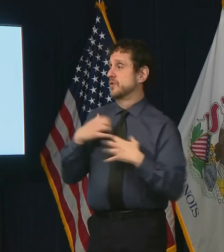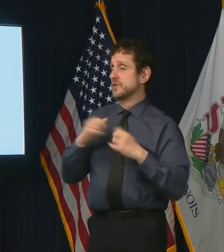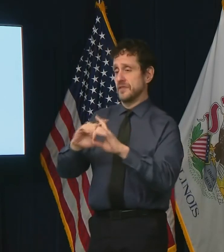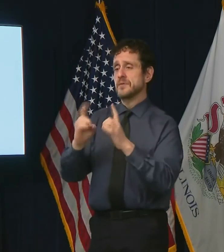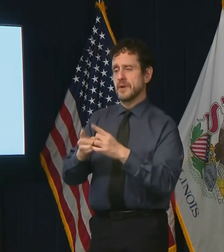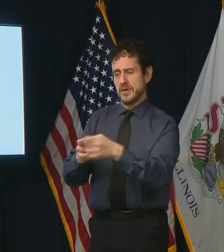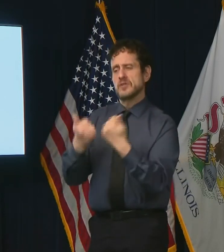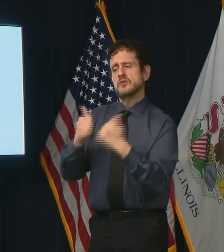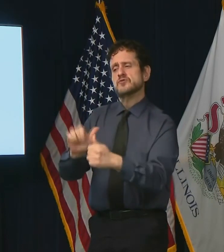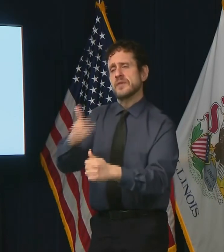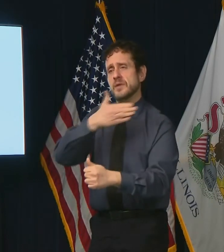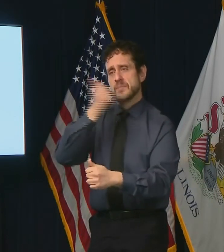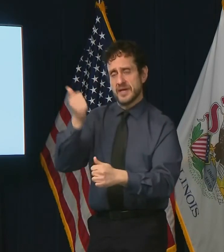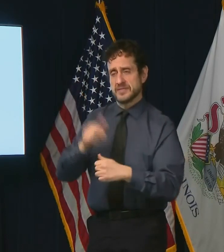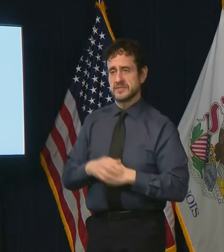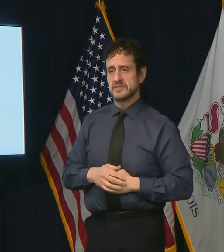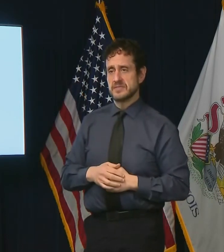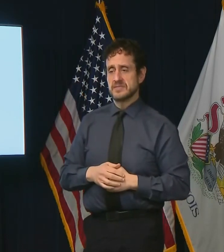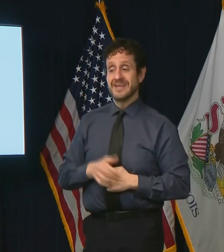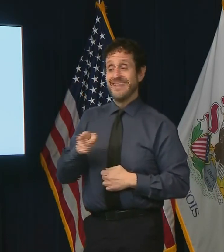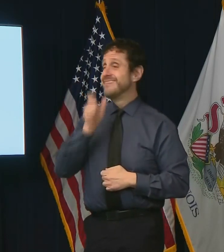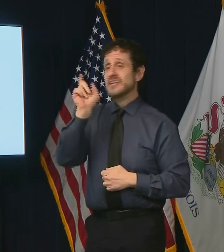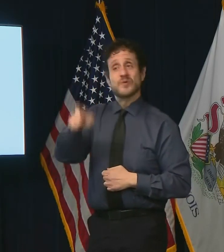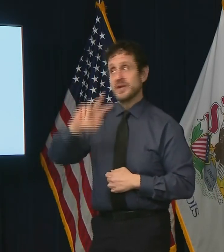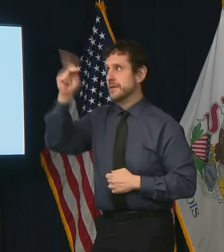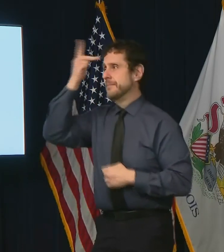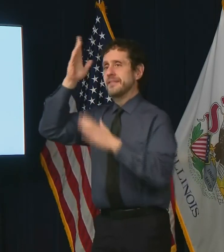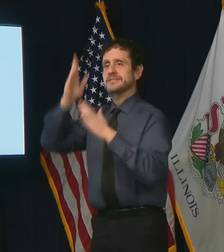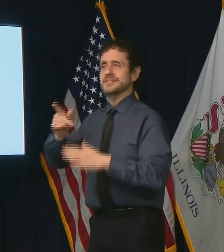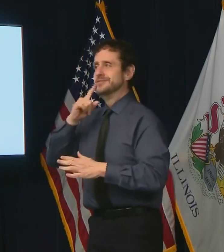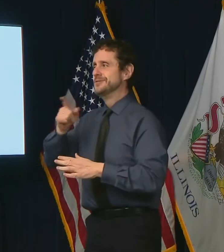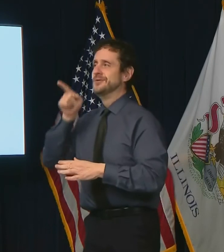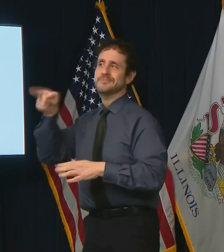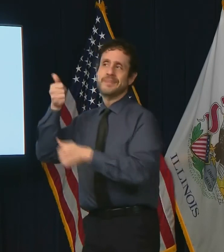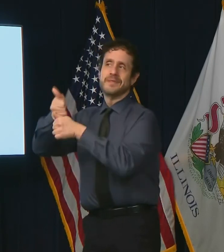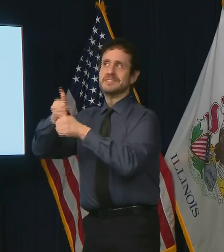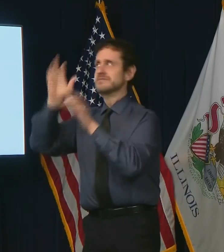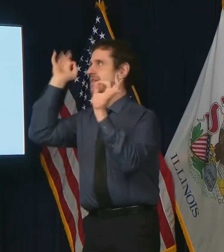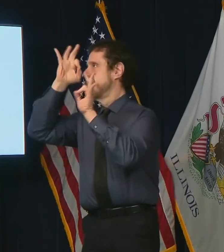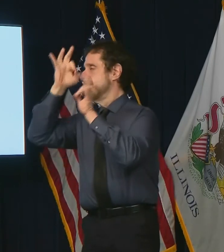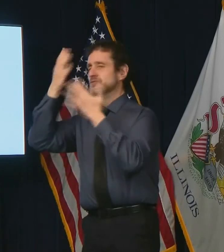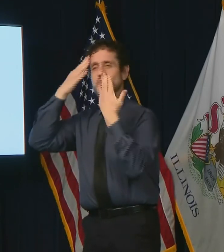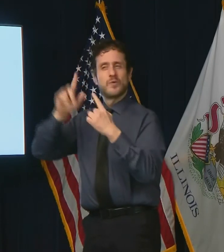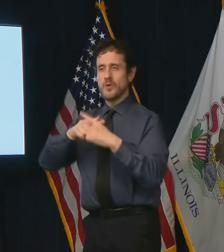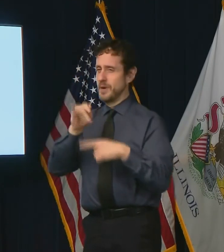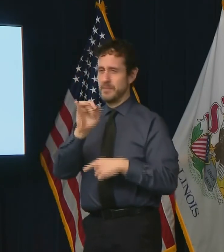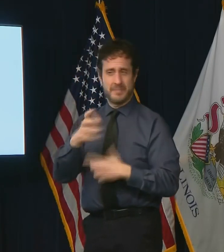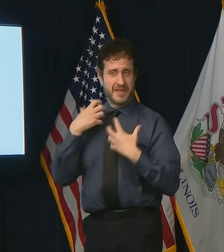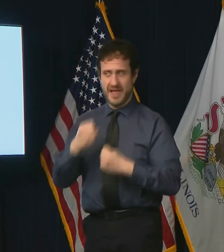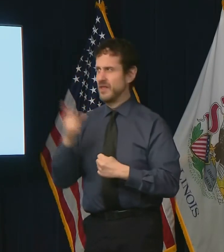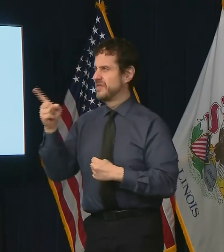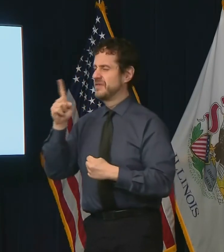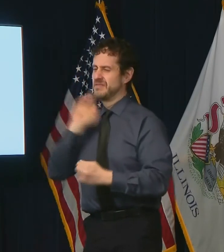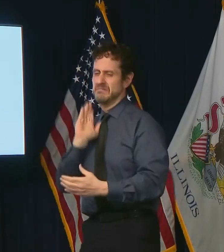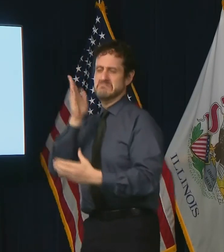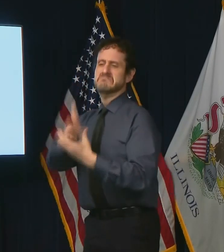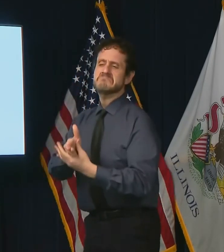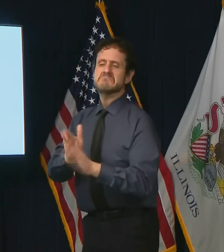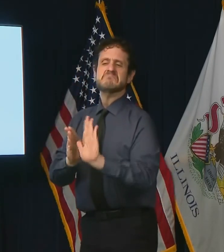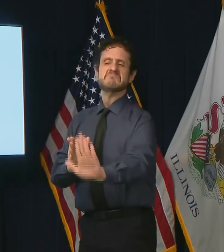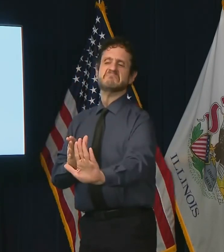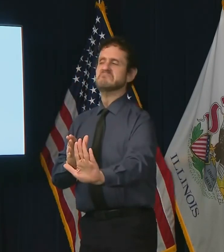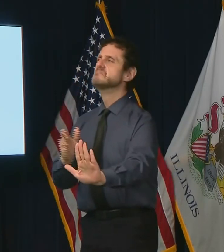can without having elected officials who don't know much about public health by themselves interfere